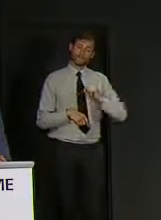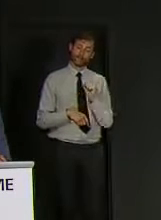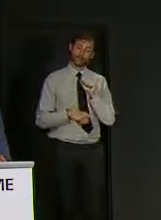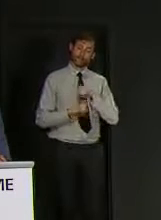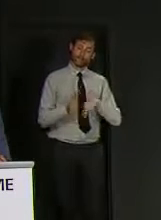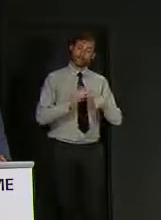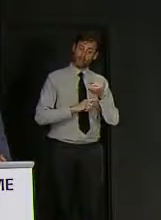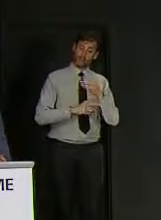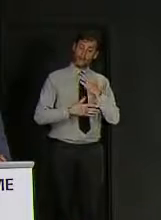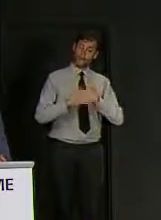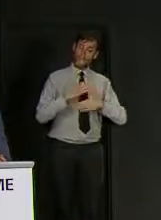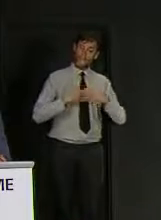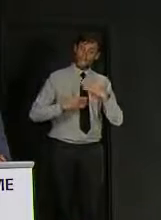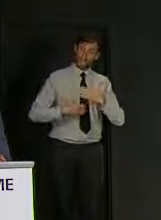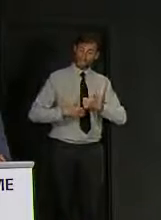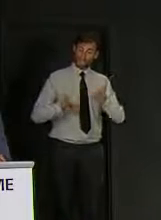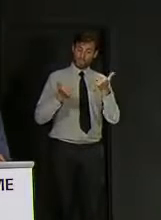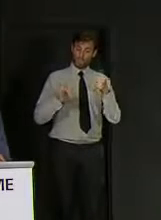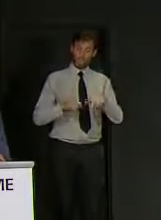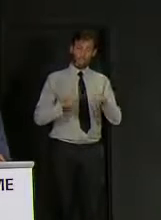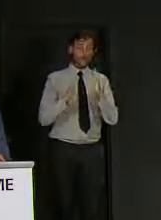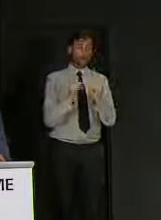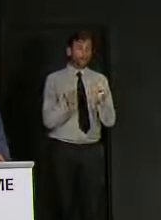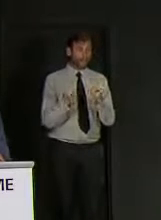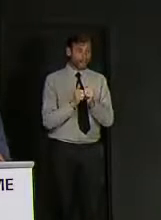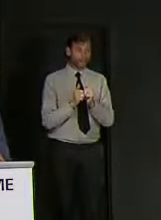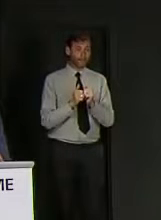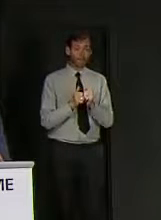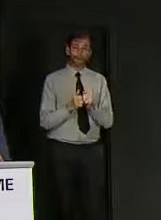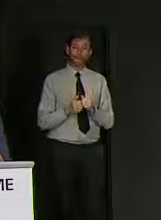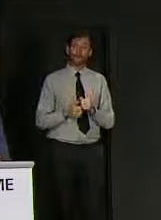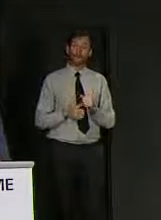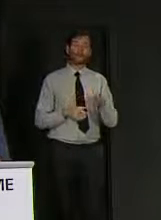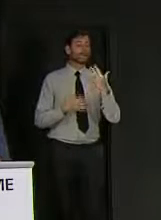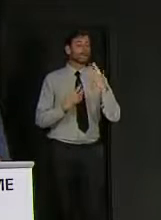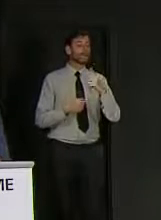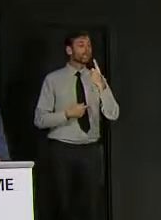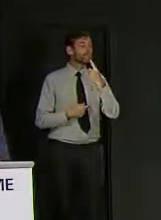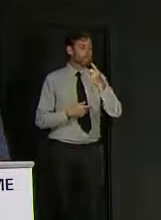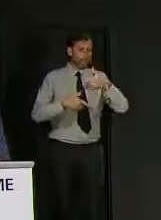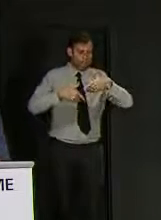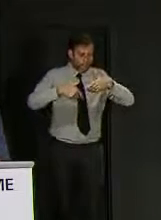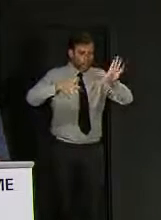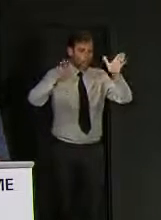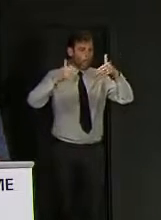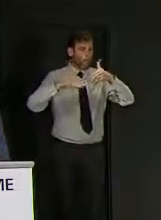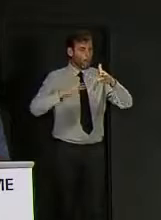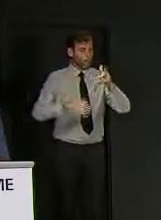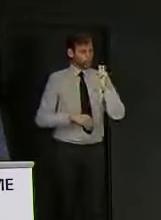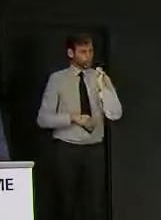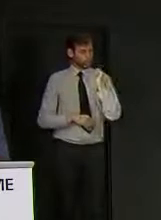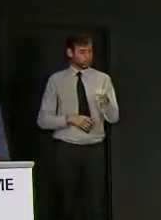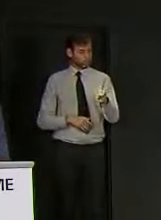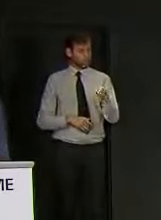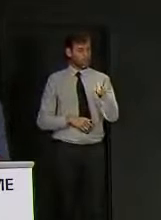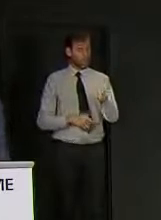behaving when outdoors this weekend and whether the number of dispersal orders has dropped from last week?